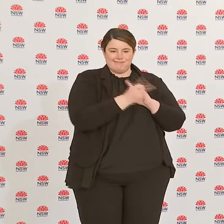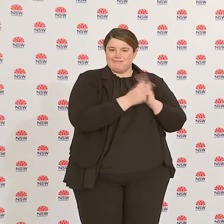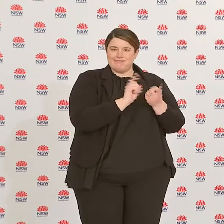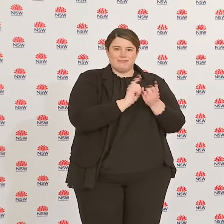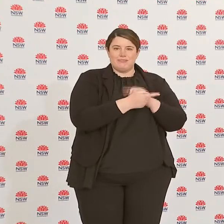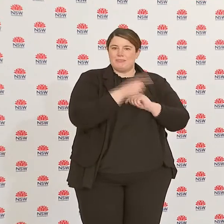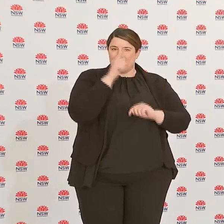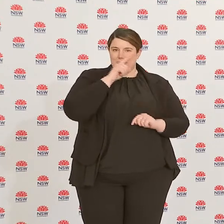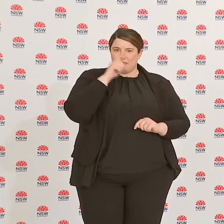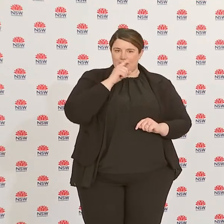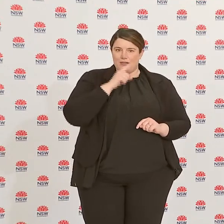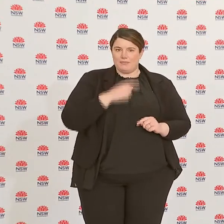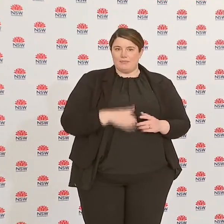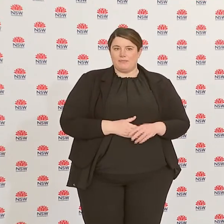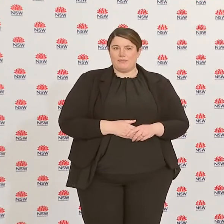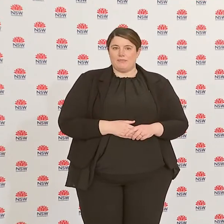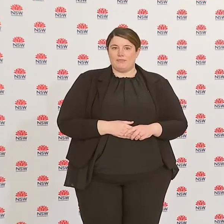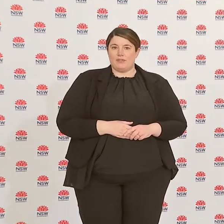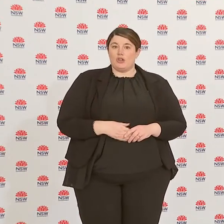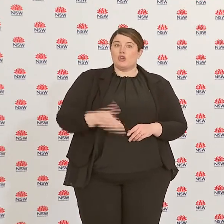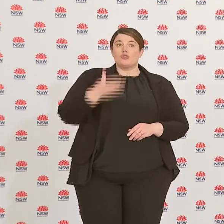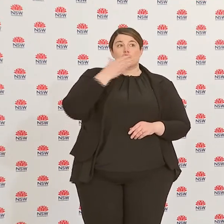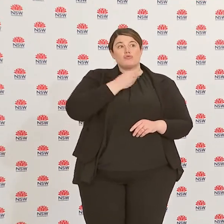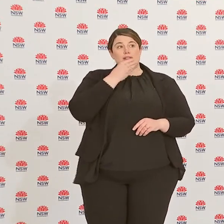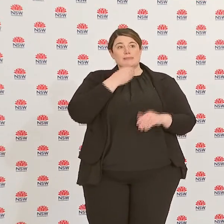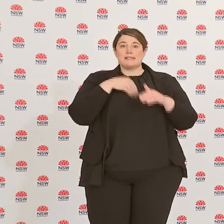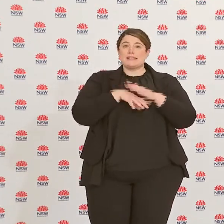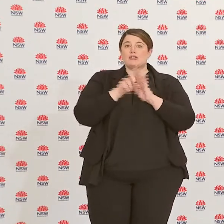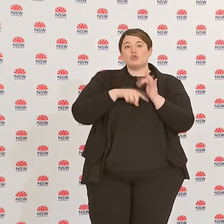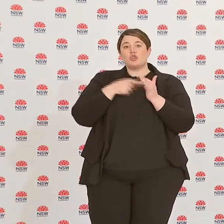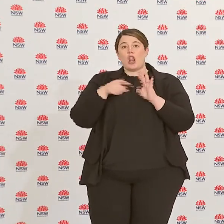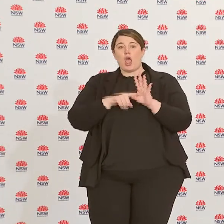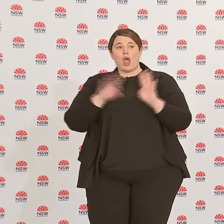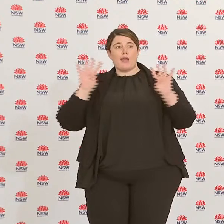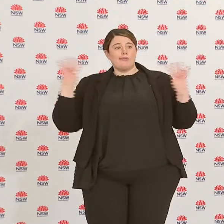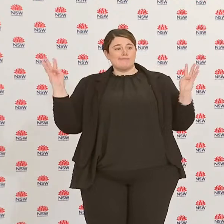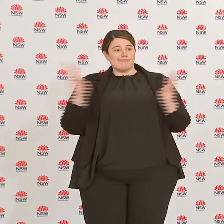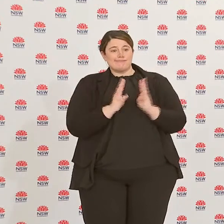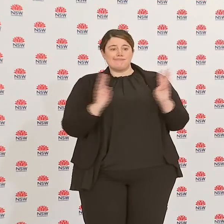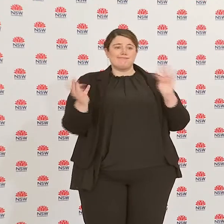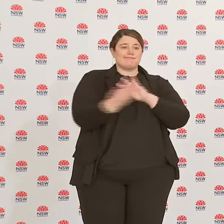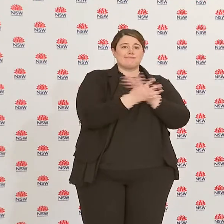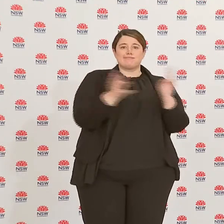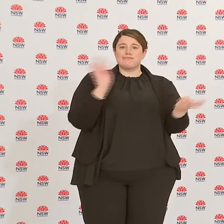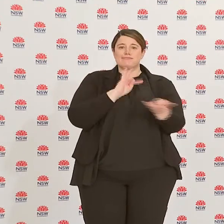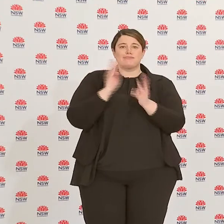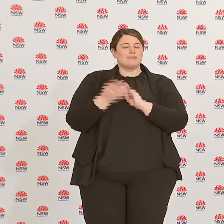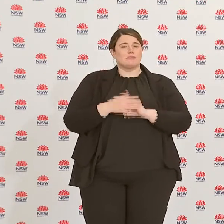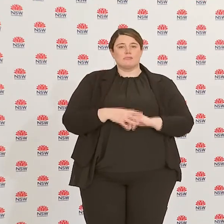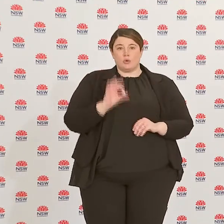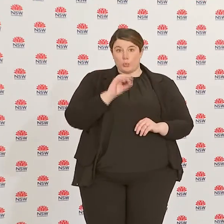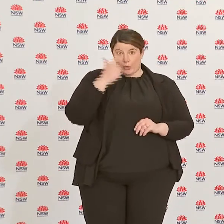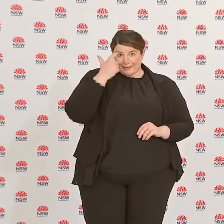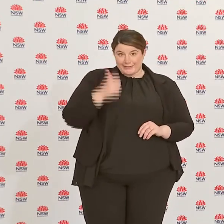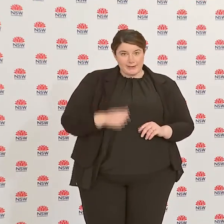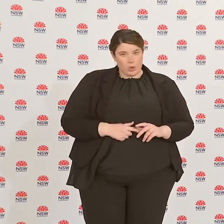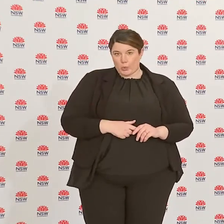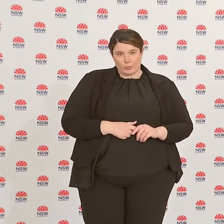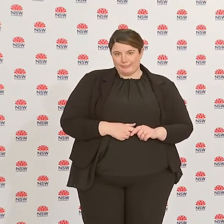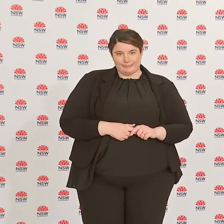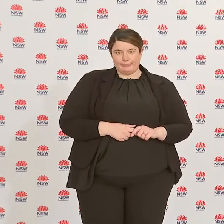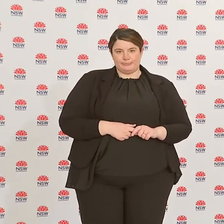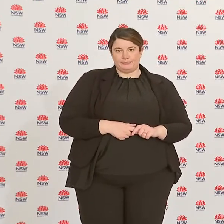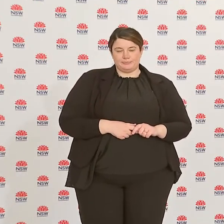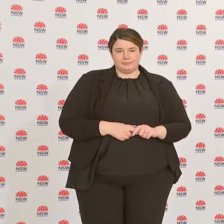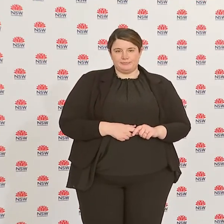Sometimes it's not a good idea to have a Christmas in July right in the middle of a pandemic, but I do understand that it's an effort to